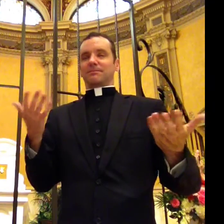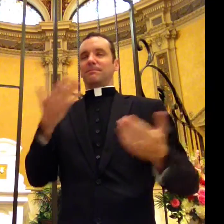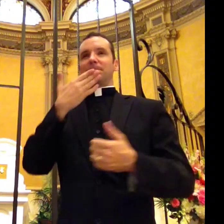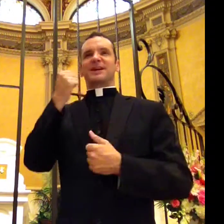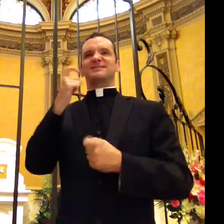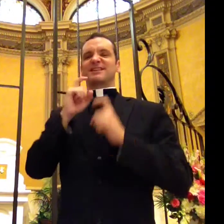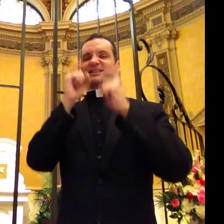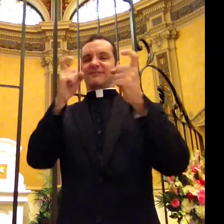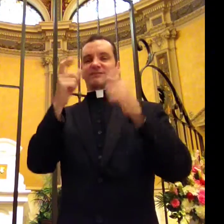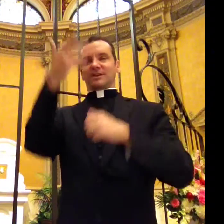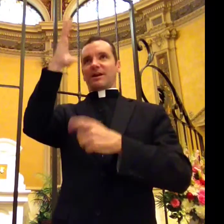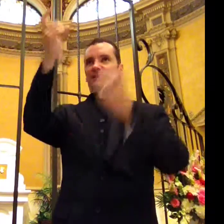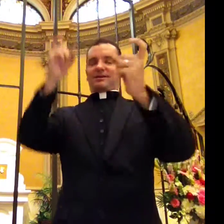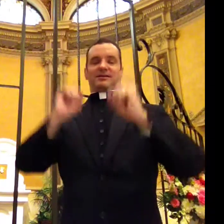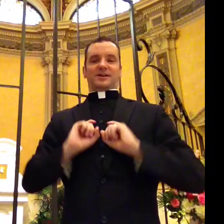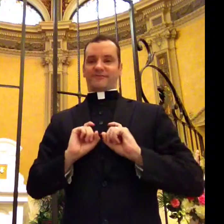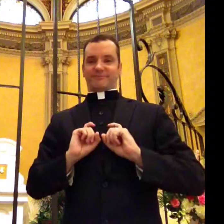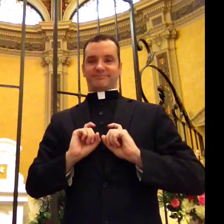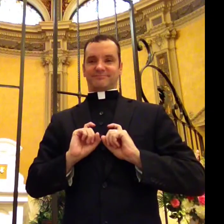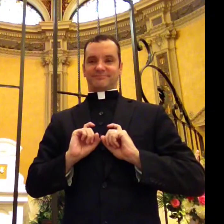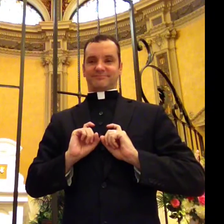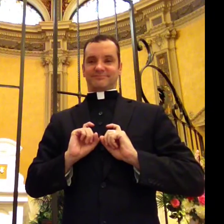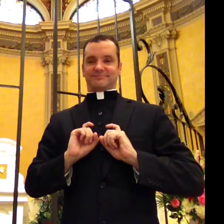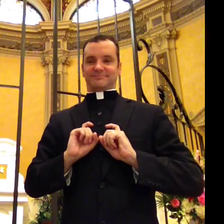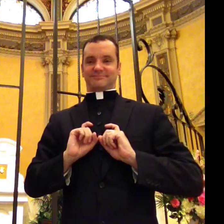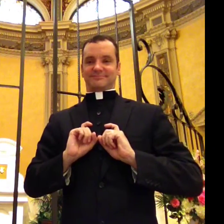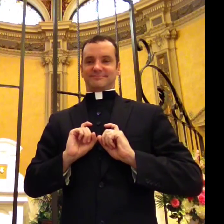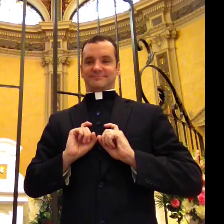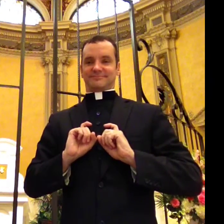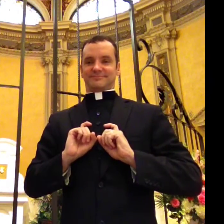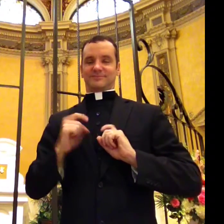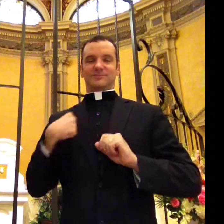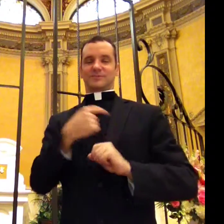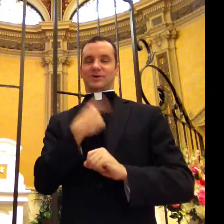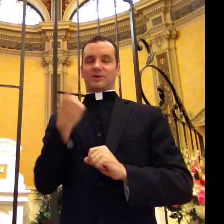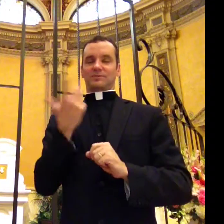It's the real thing. It is the best gift God could ever give us.